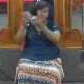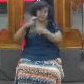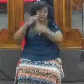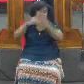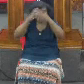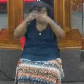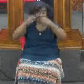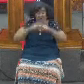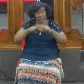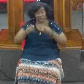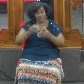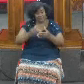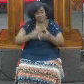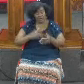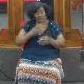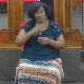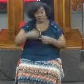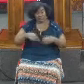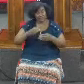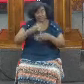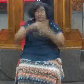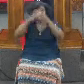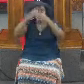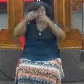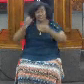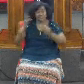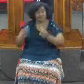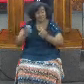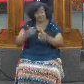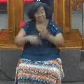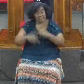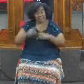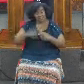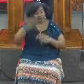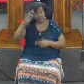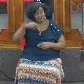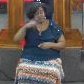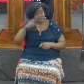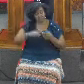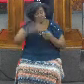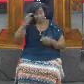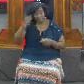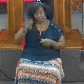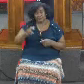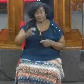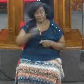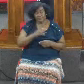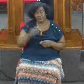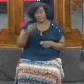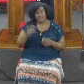before he was taken up into heaven, his disciples came unto him and said unto them,